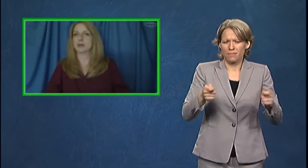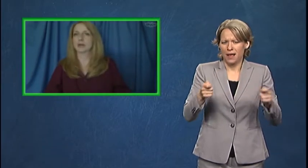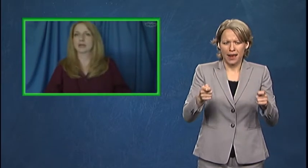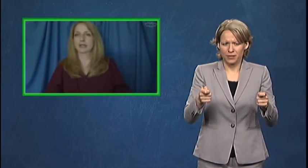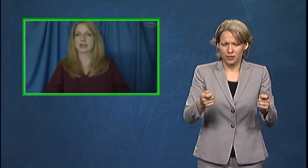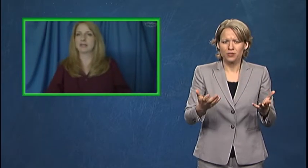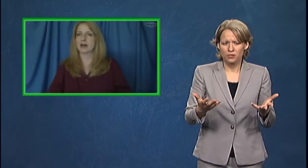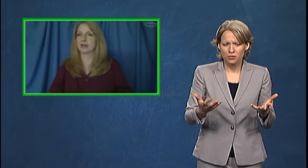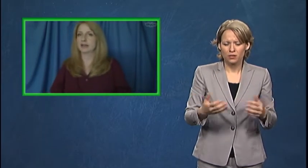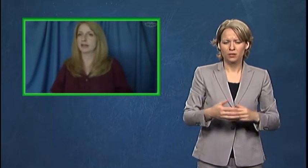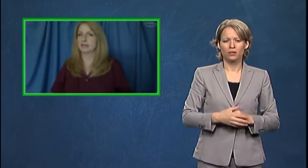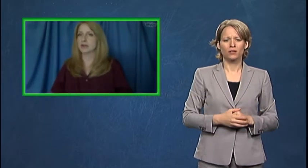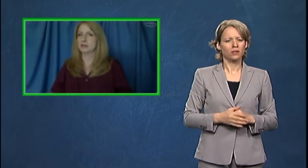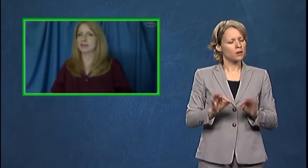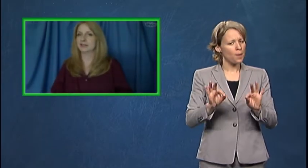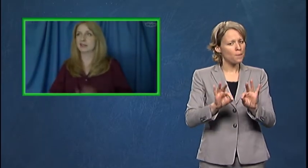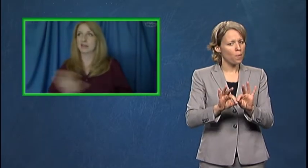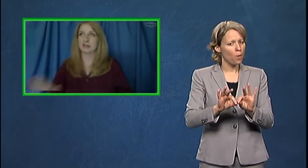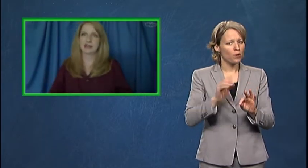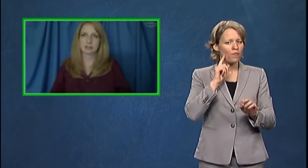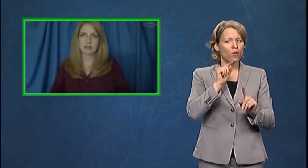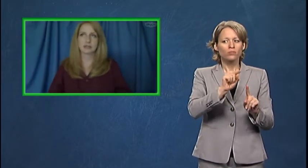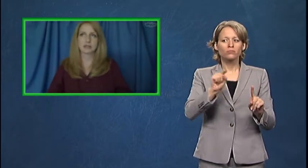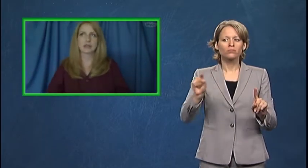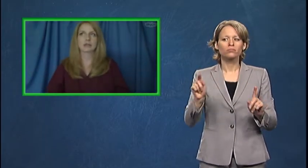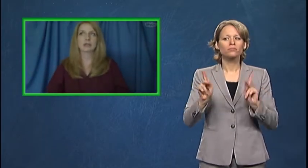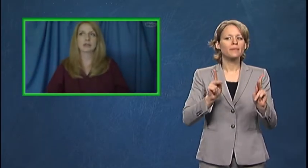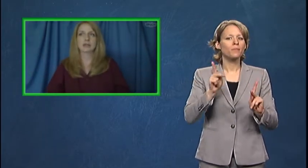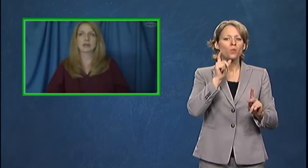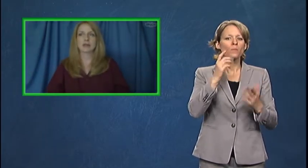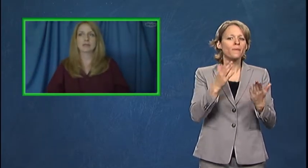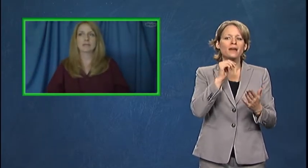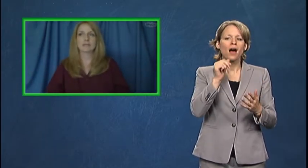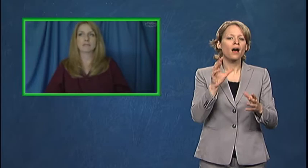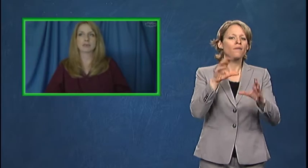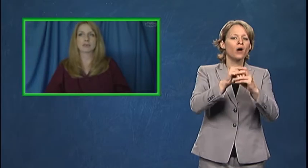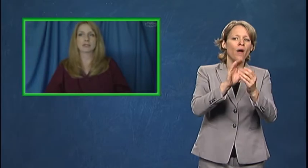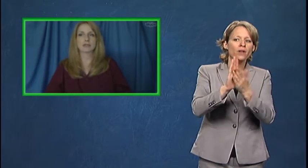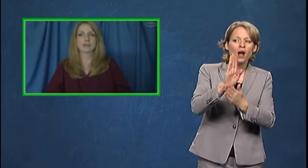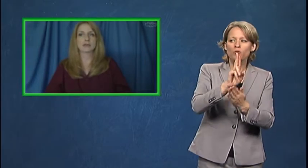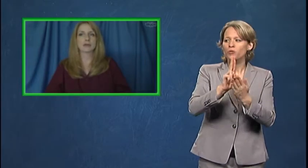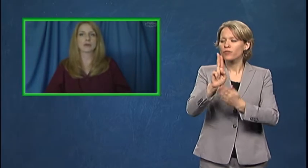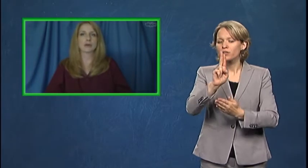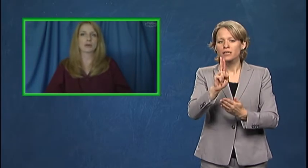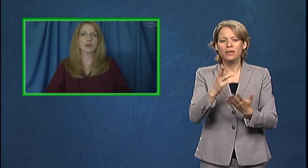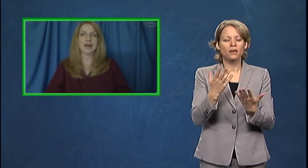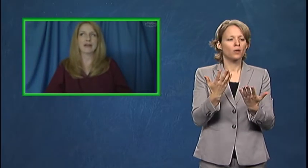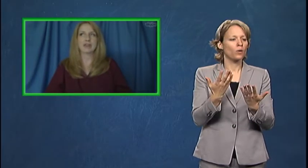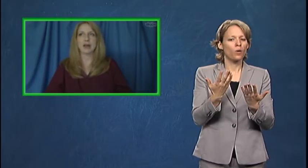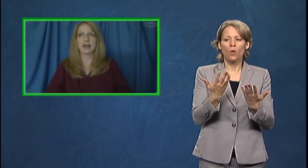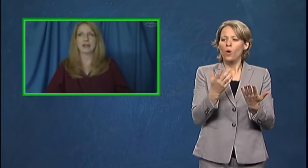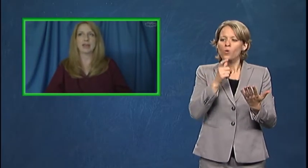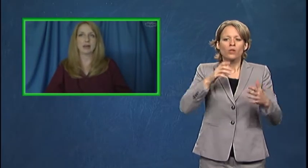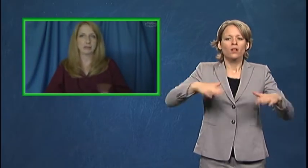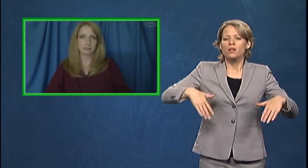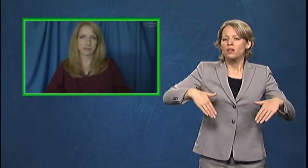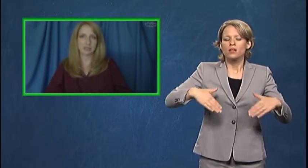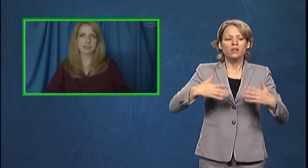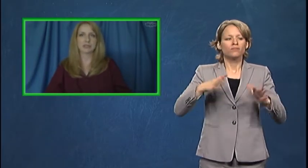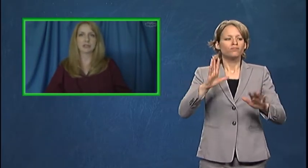not work in the higher ed environment in other aspects of their professional career, or who have not had